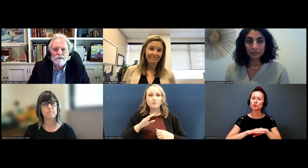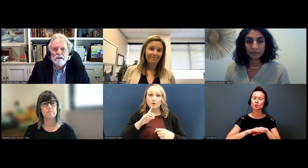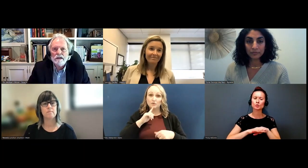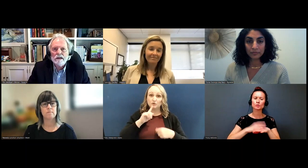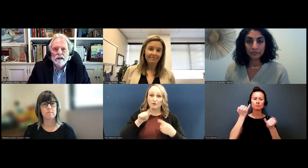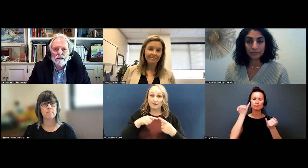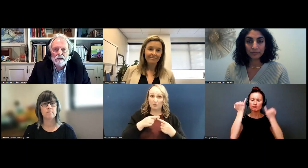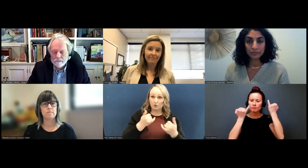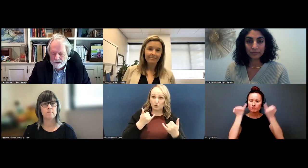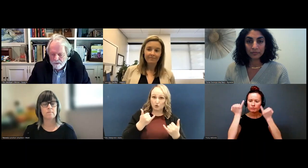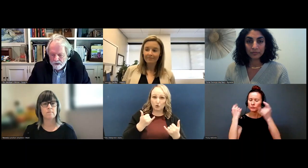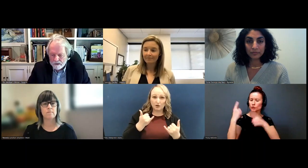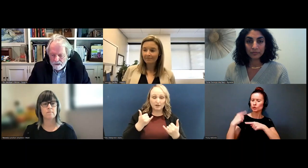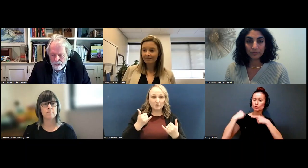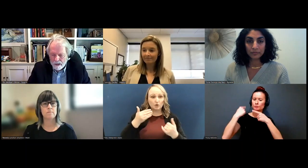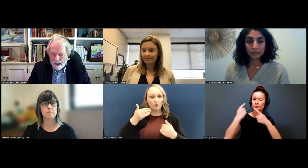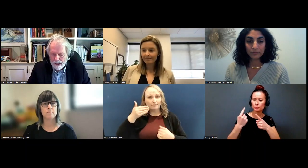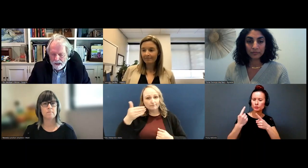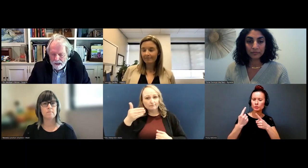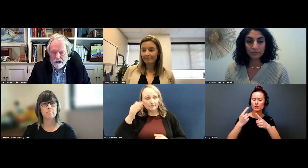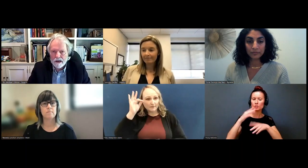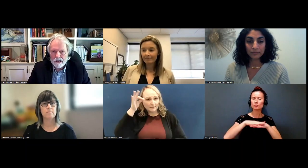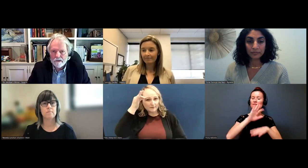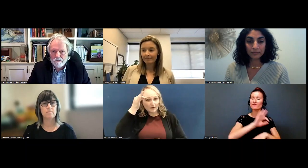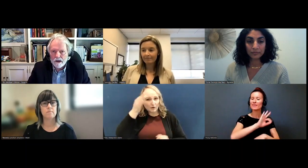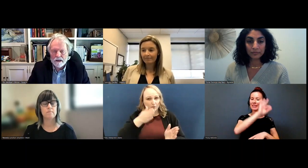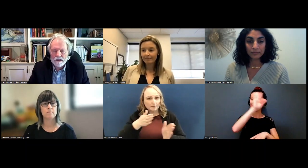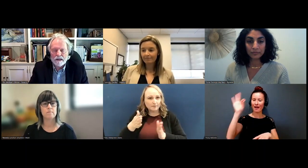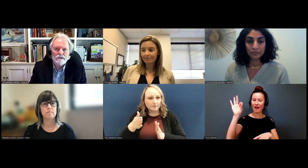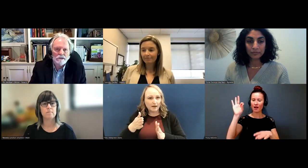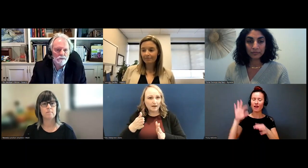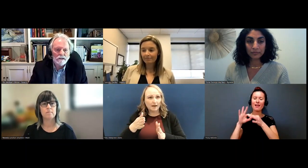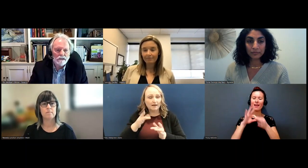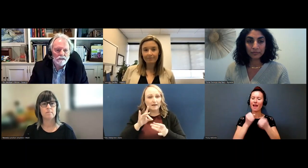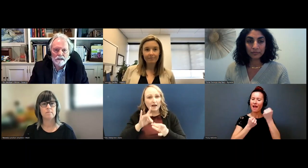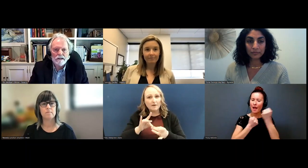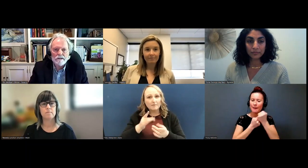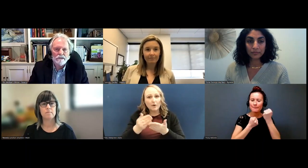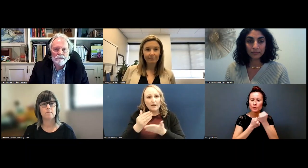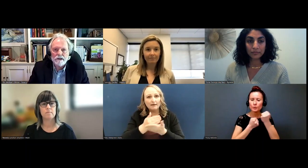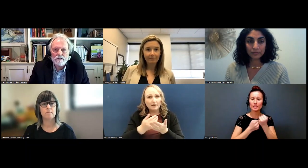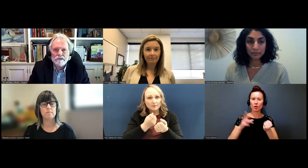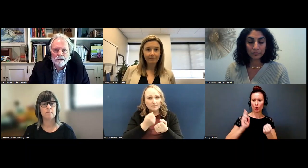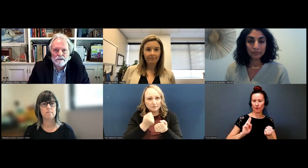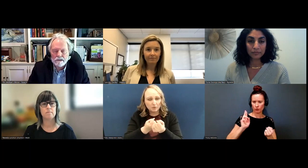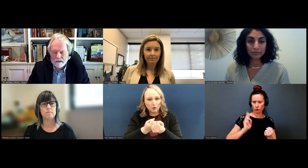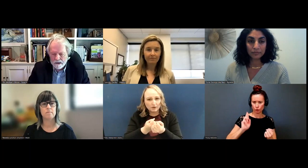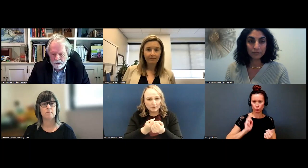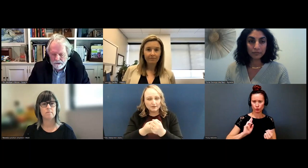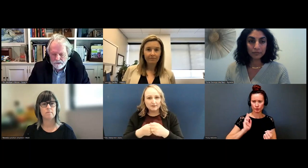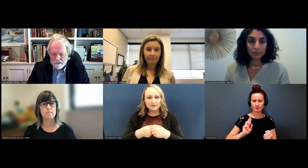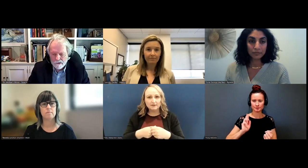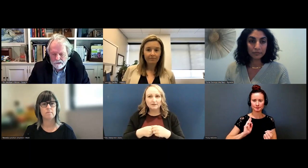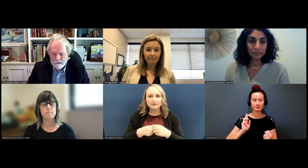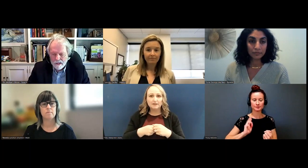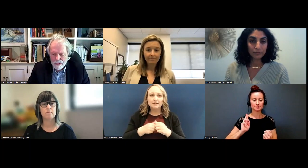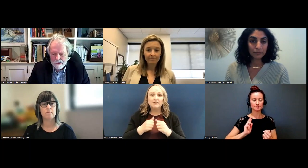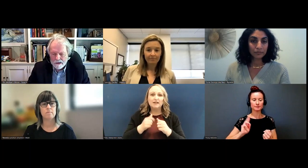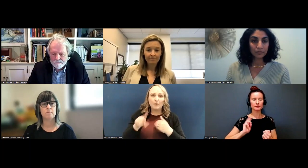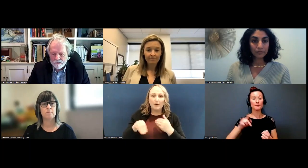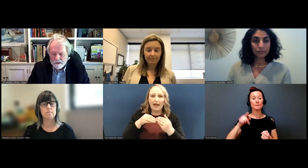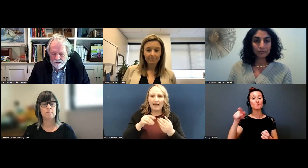pertain to income support. And again, just building on Leila's and Jennifer's excellent comments as